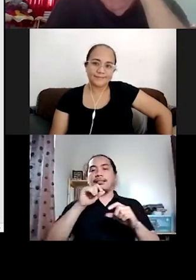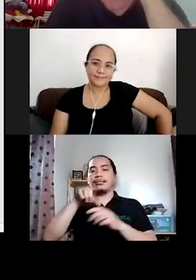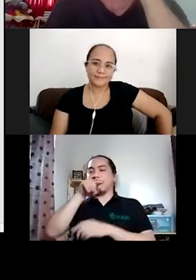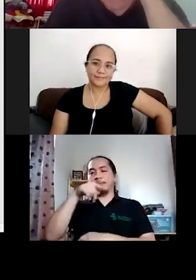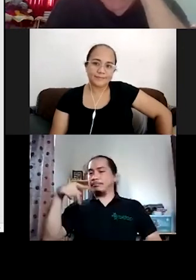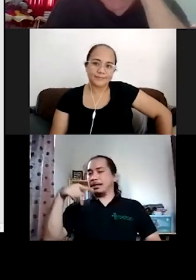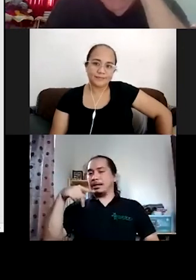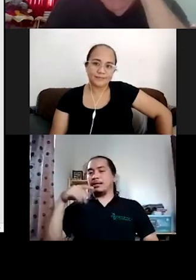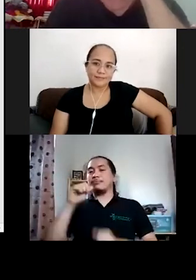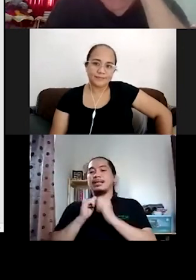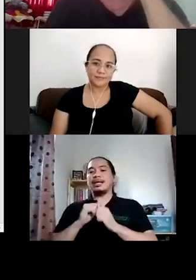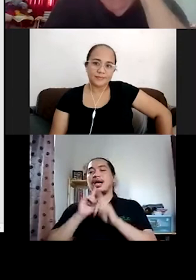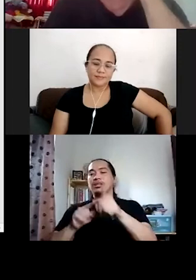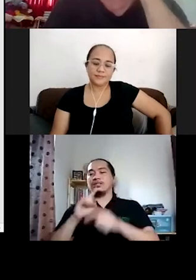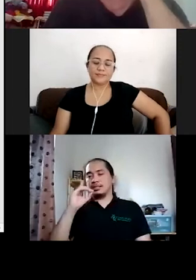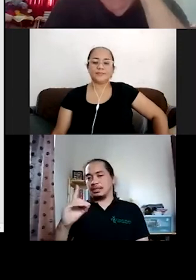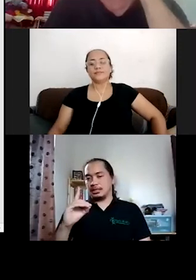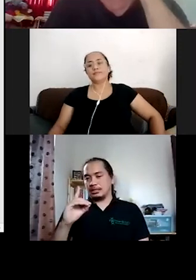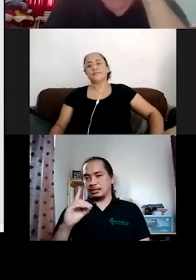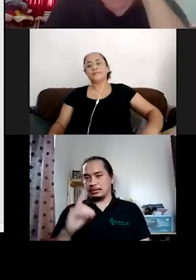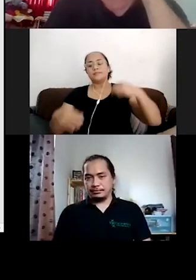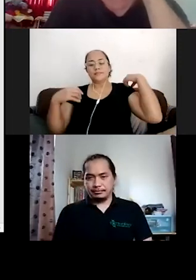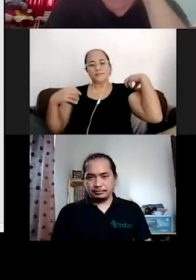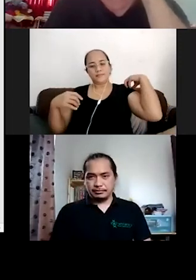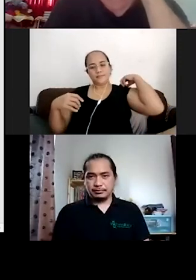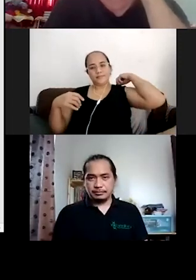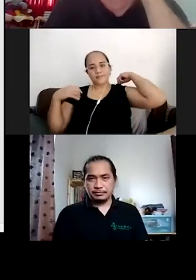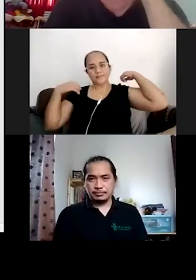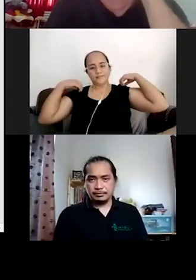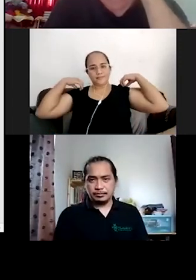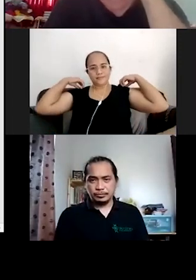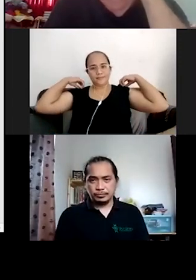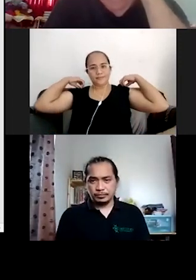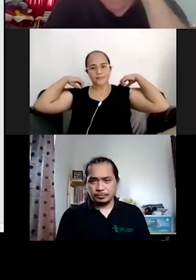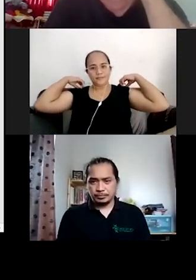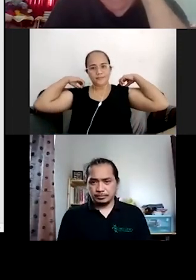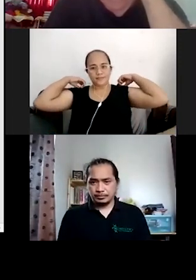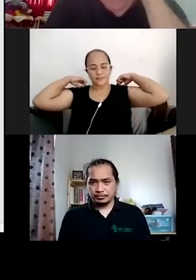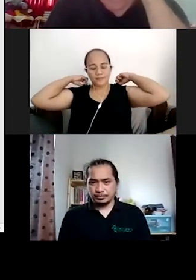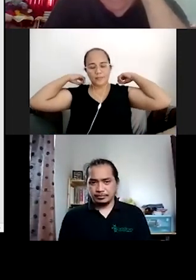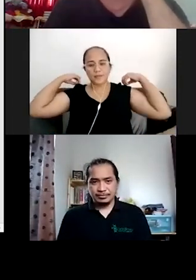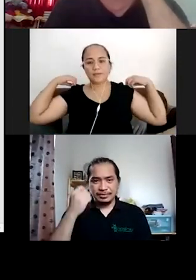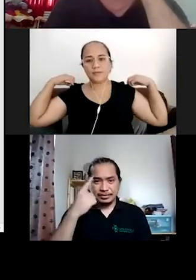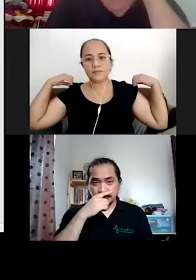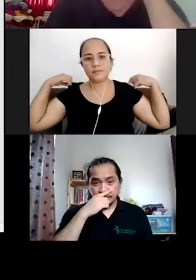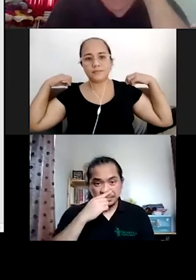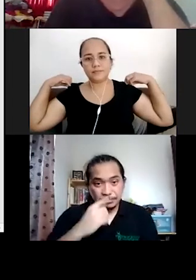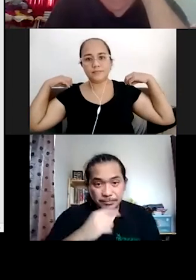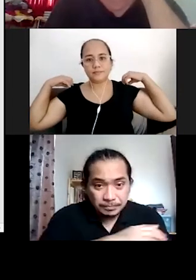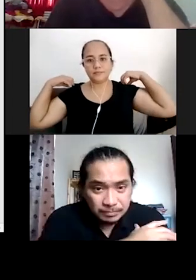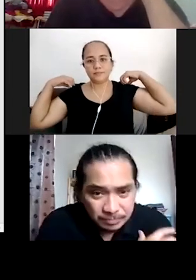the sign together doesn't function as a predicate. So the answer is D.